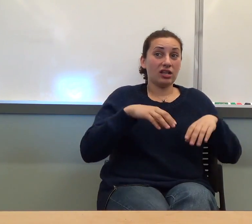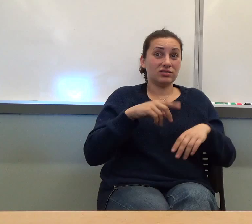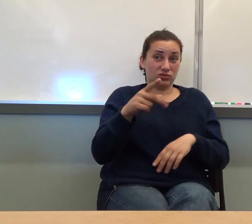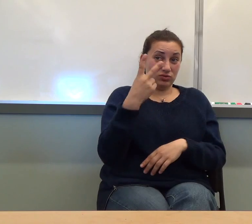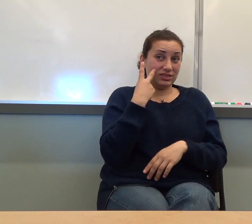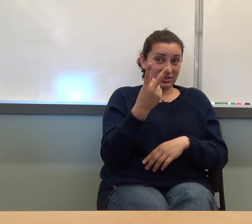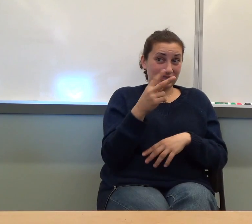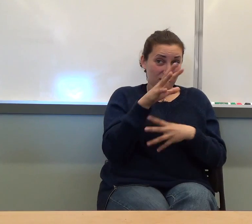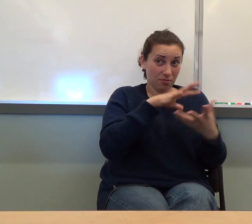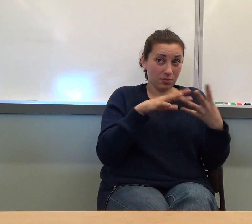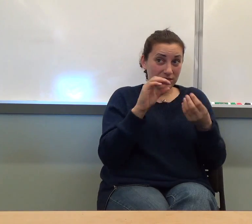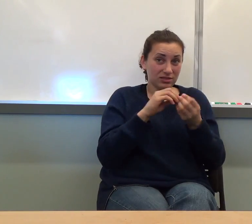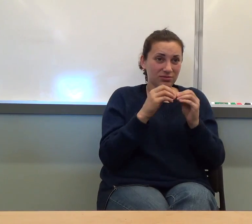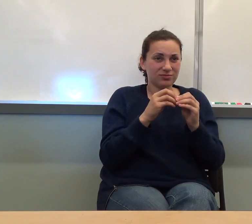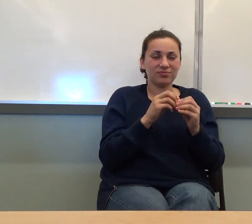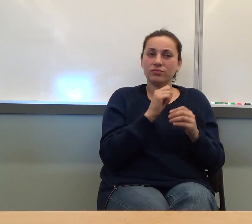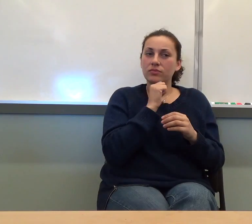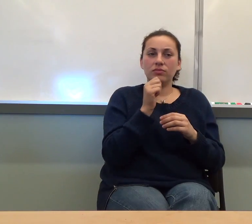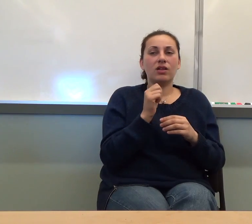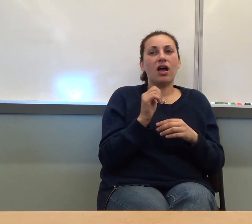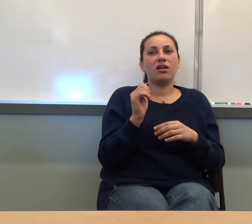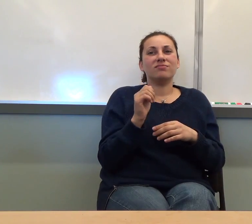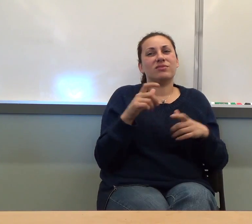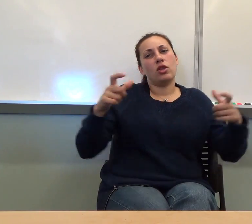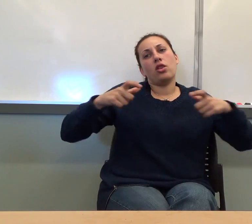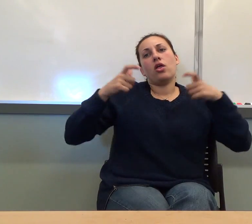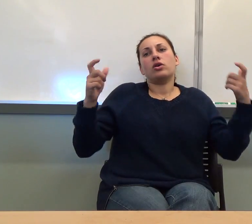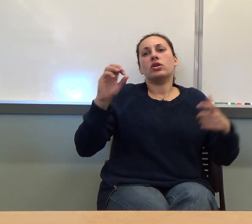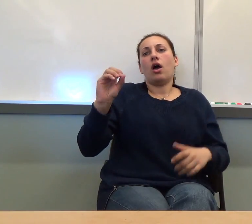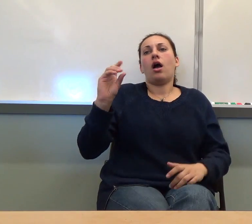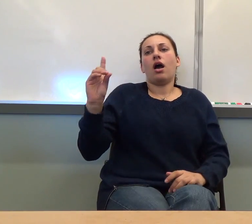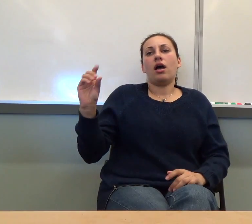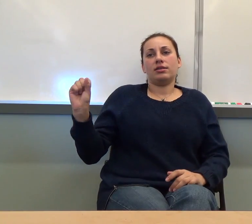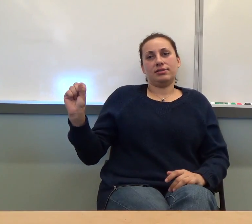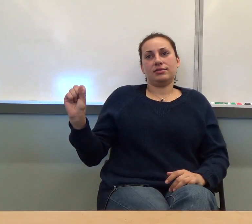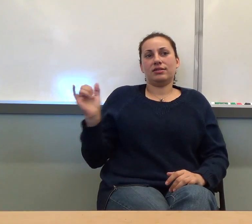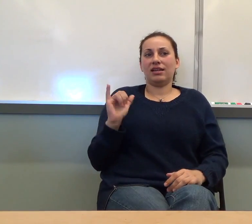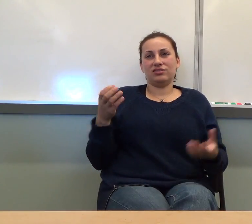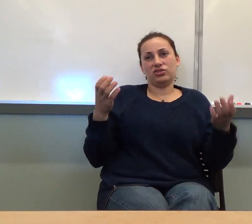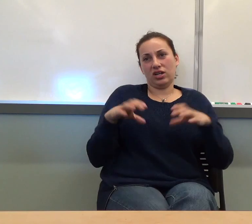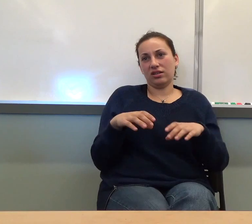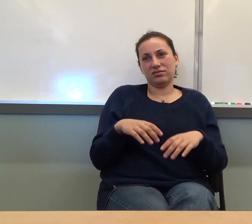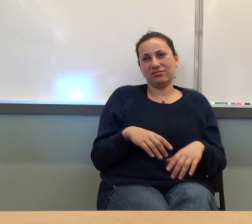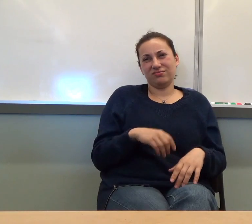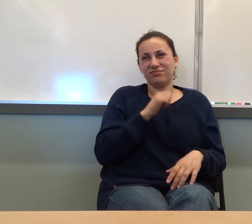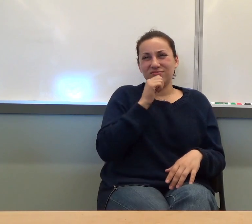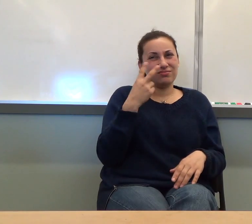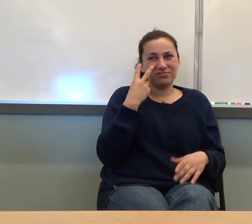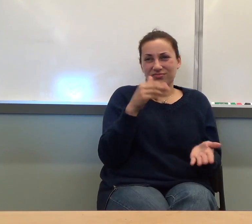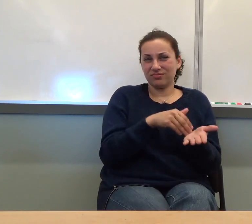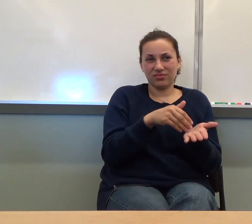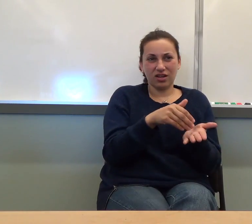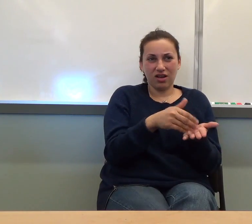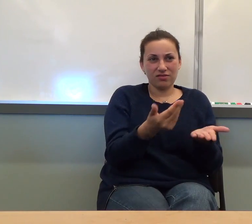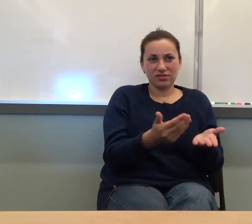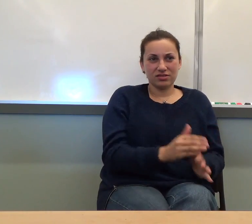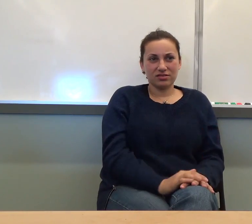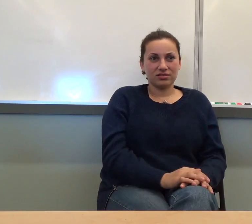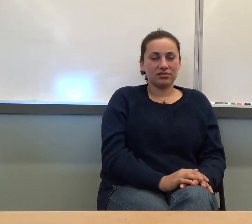do it. They say, okay, Ling walked 2¼ miles on Monday and 3½ miles on Tuesday. Write